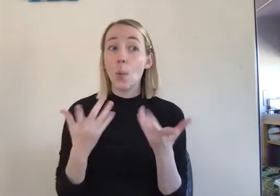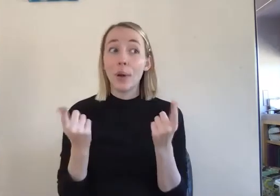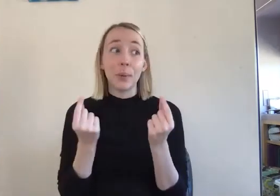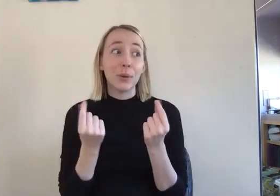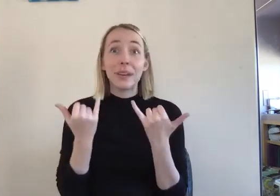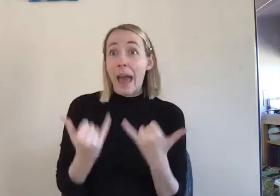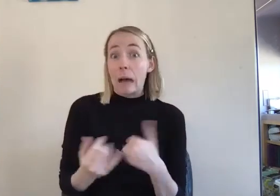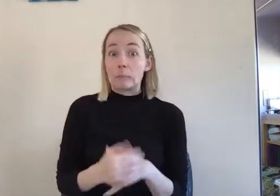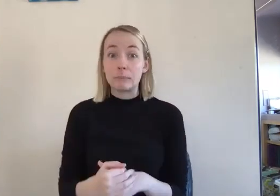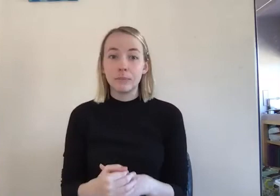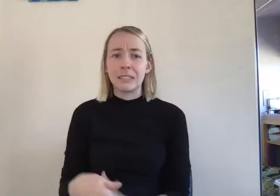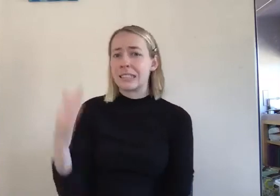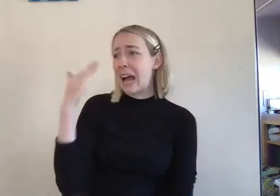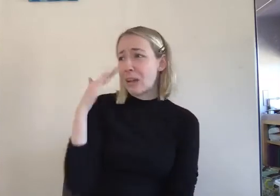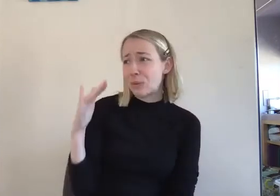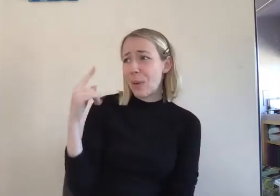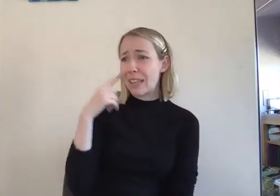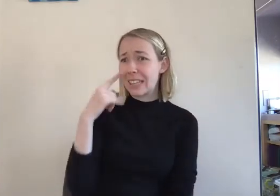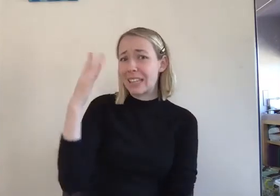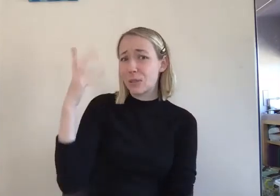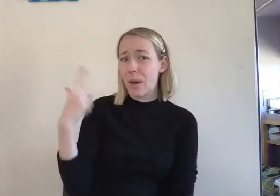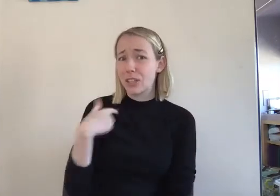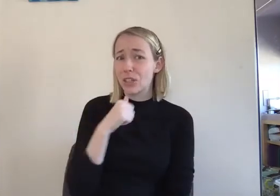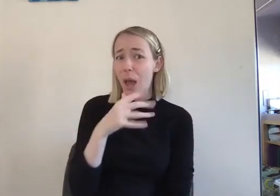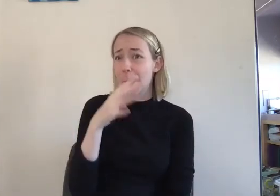What do we do now? I don't know. I think that's why she unmuted me.